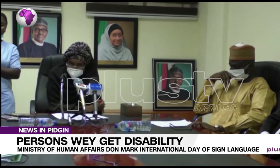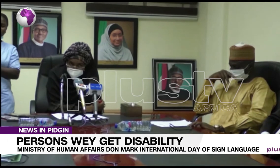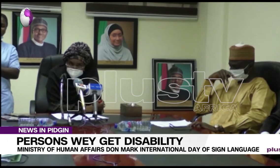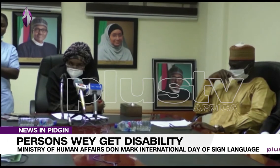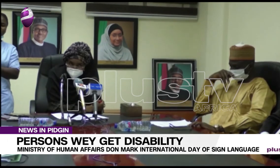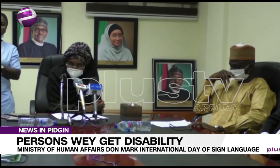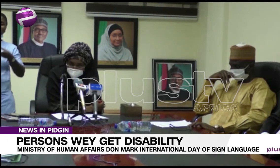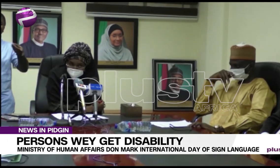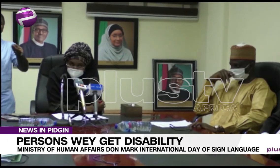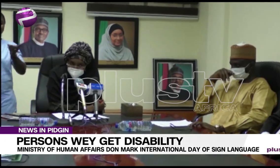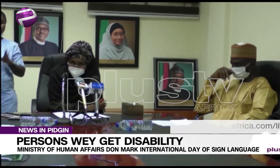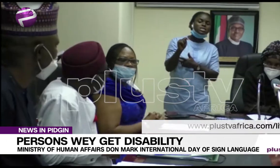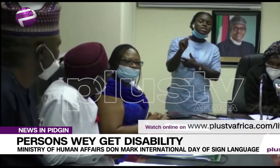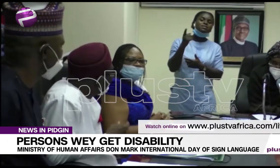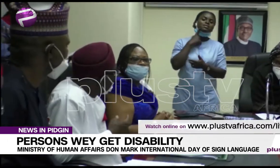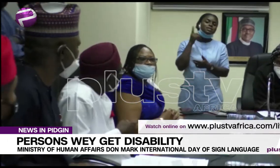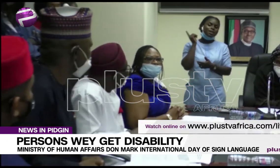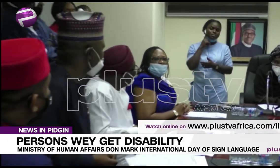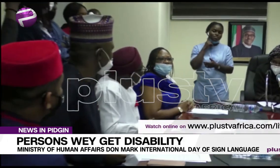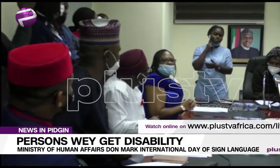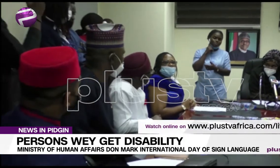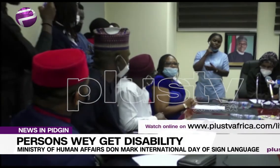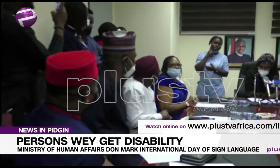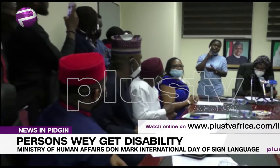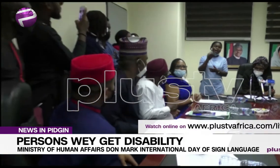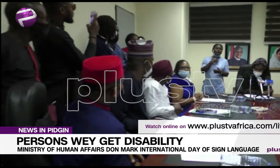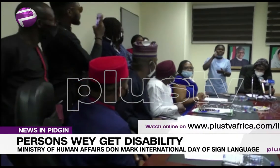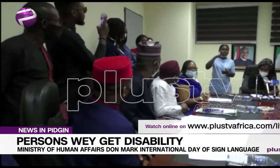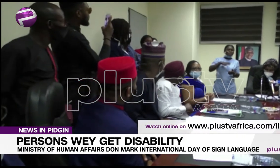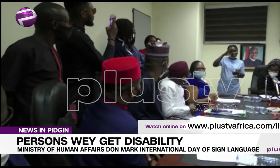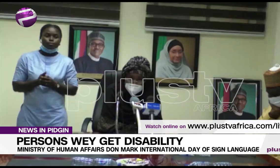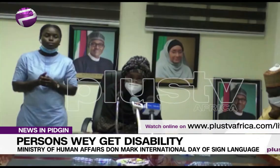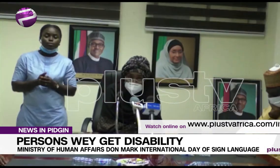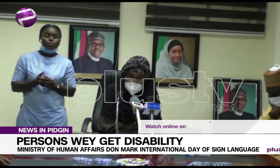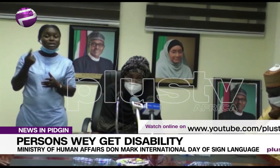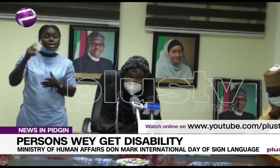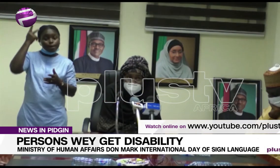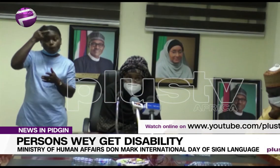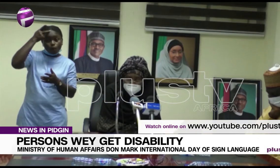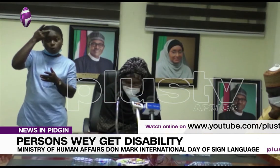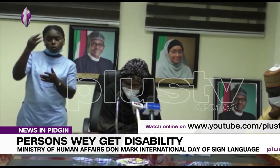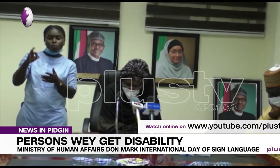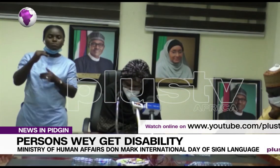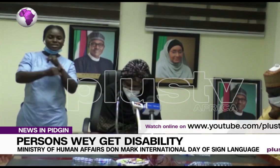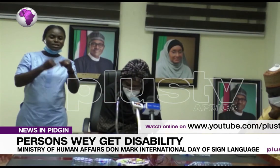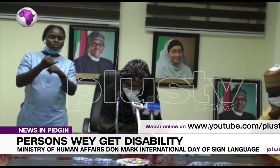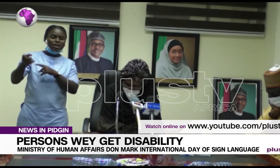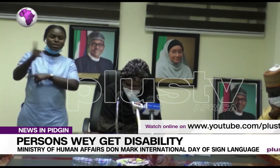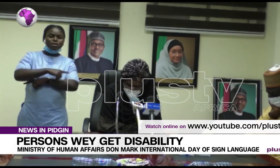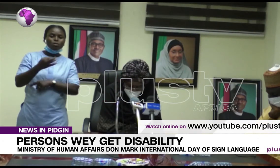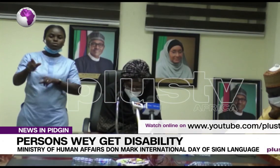say, the Establish of the Disability Commission, say, then fast track them sharply. The purpose of the International Day